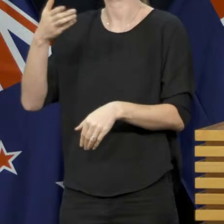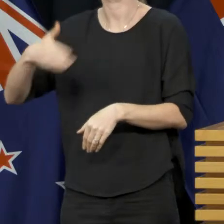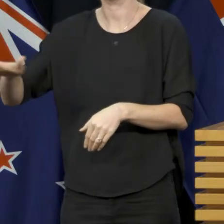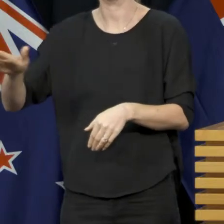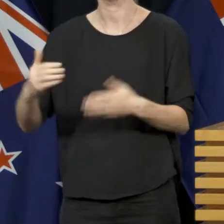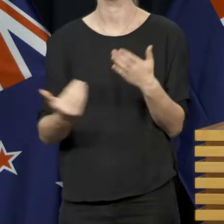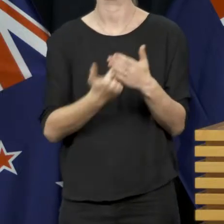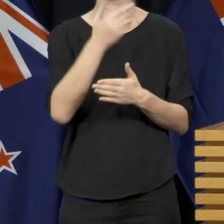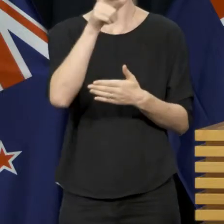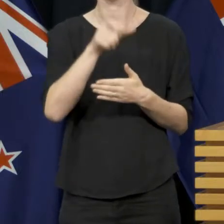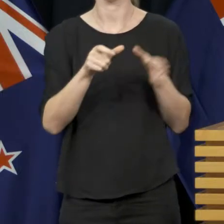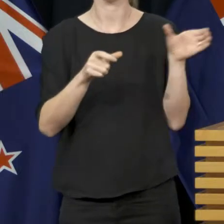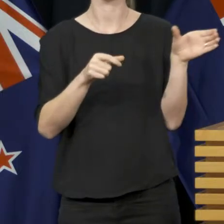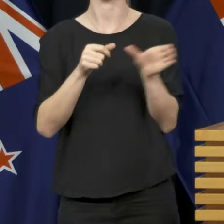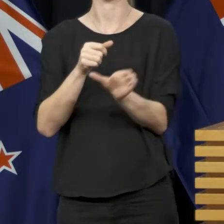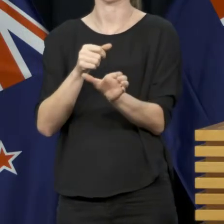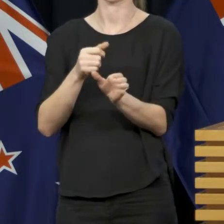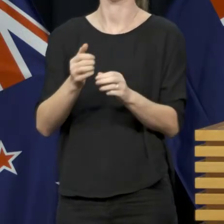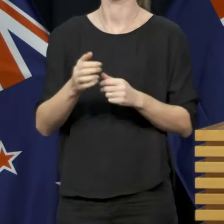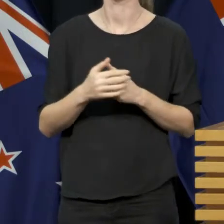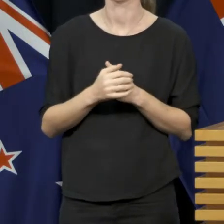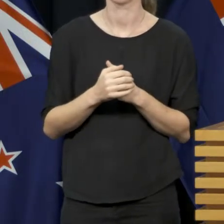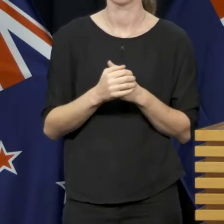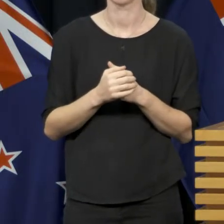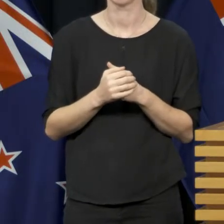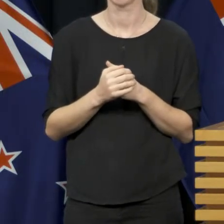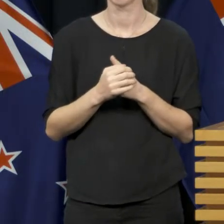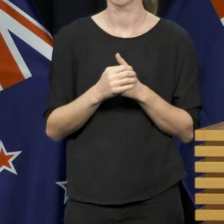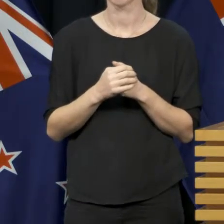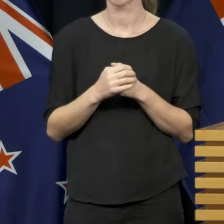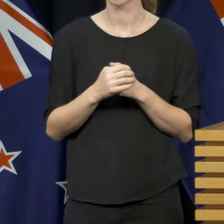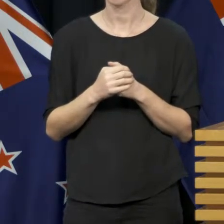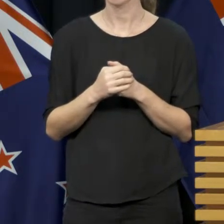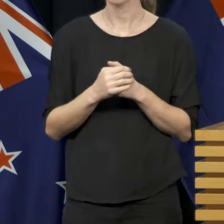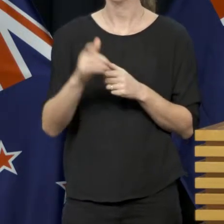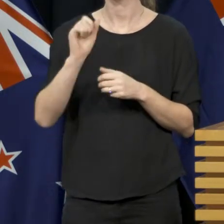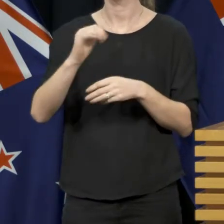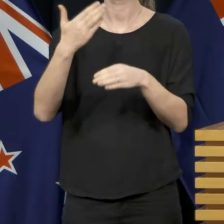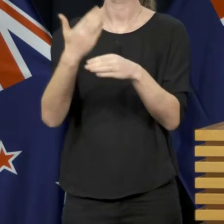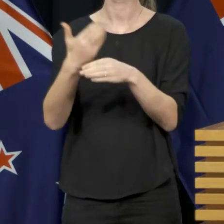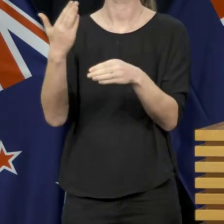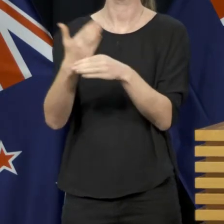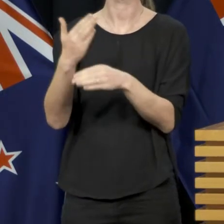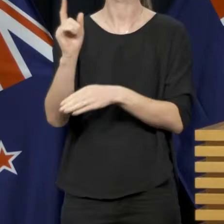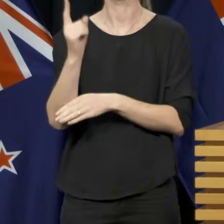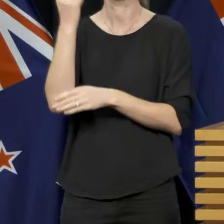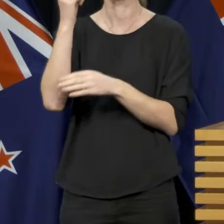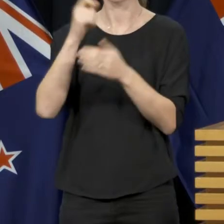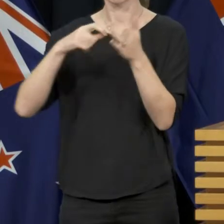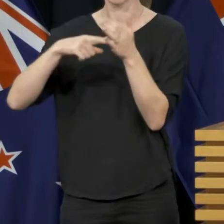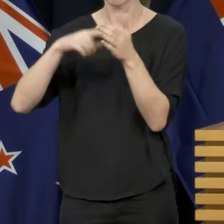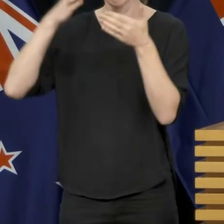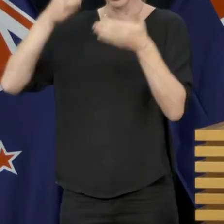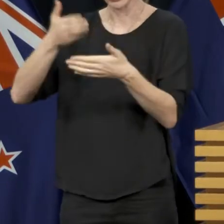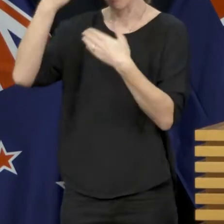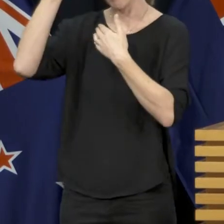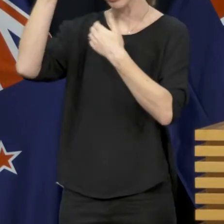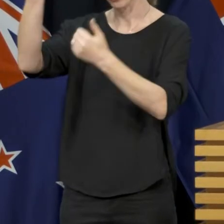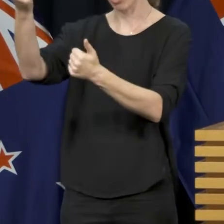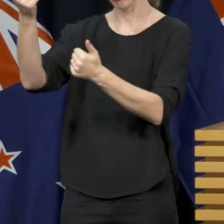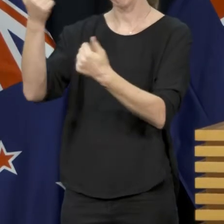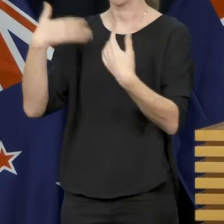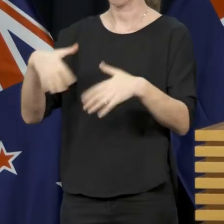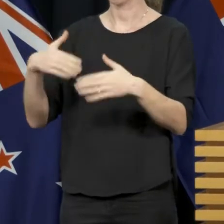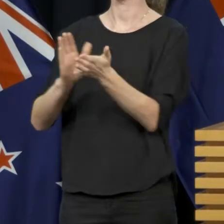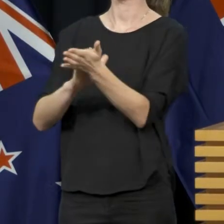that call. That doesn't, I think, take away from the wider work that he has done as a minister. Mental health in particular will be a real